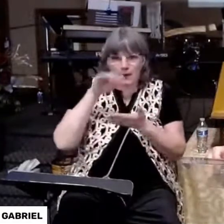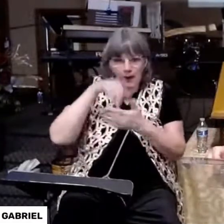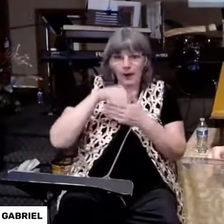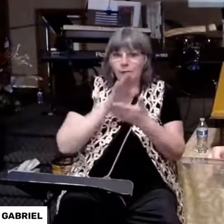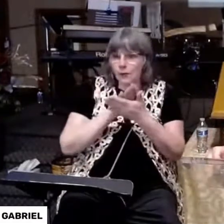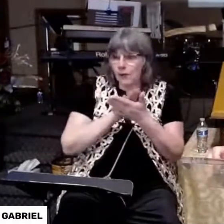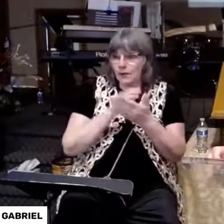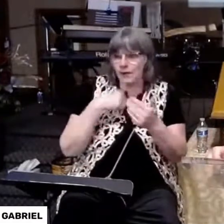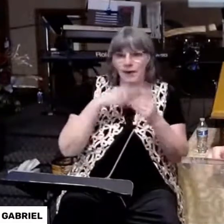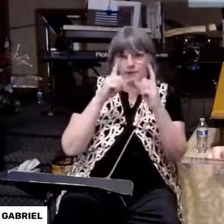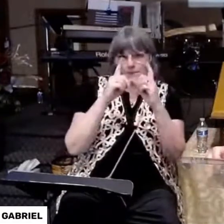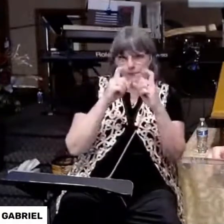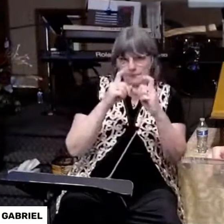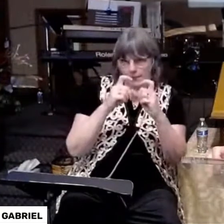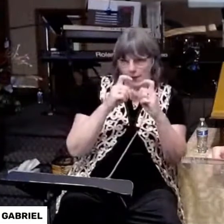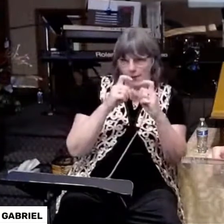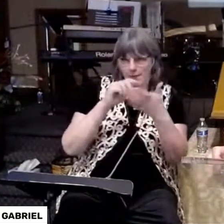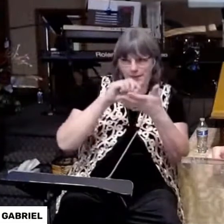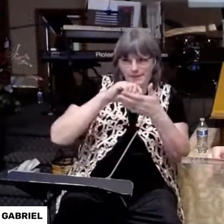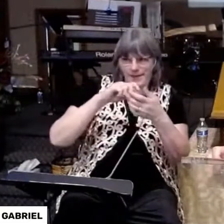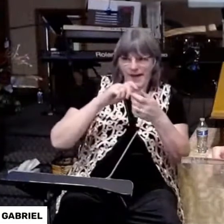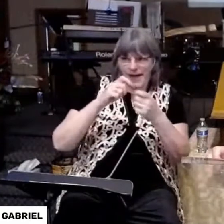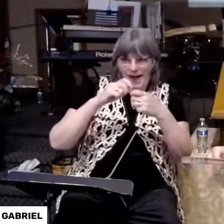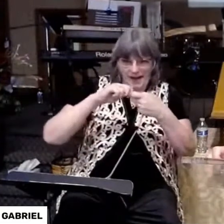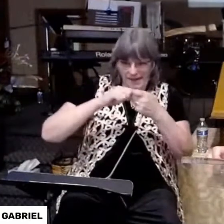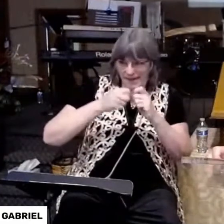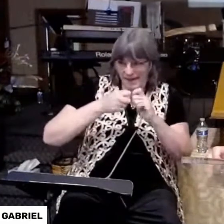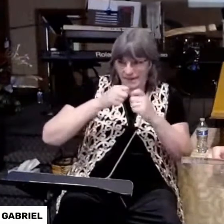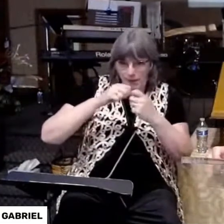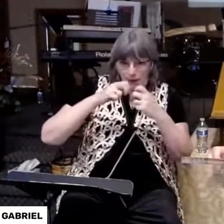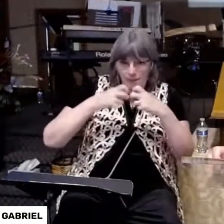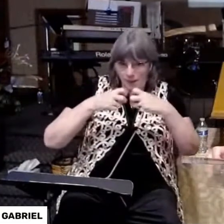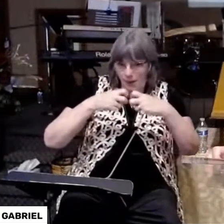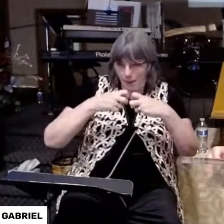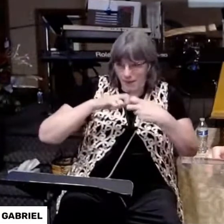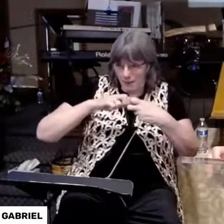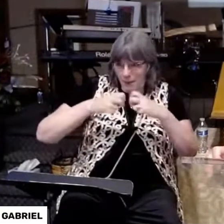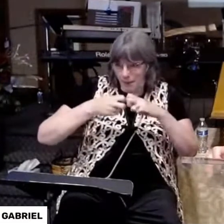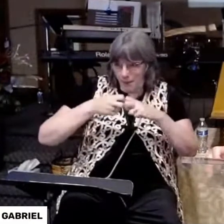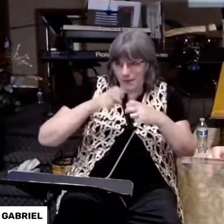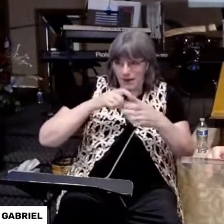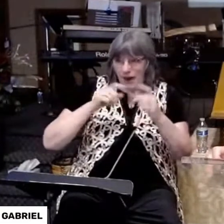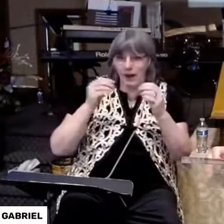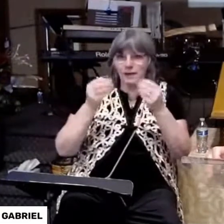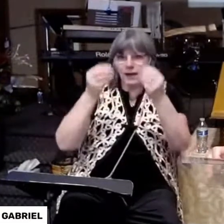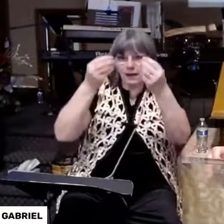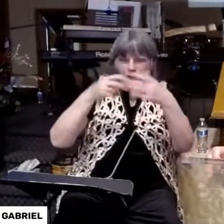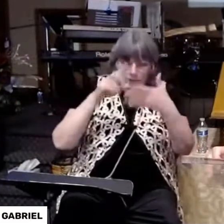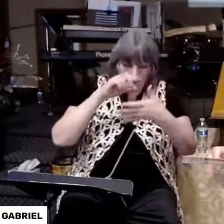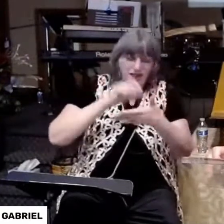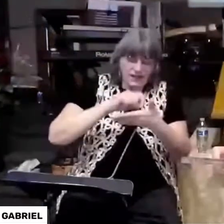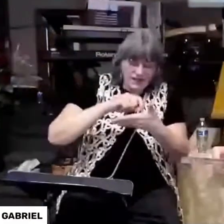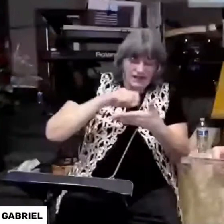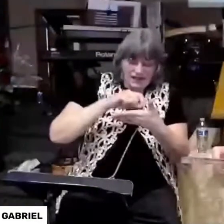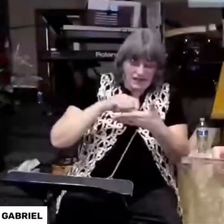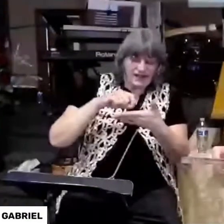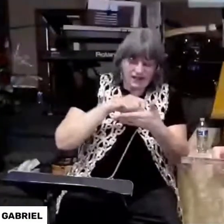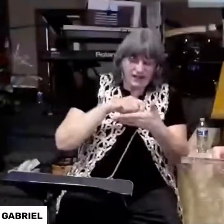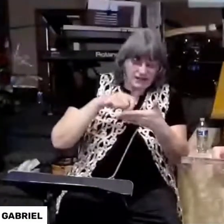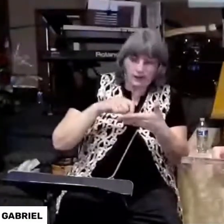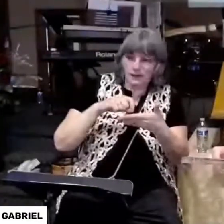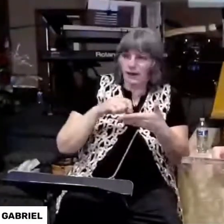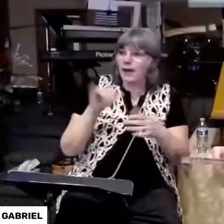And we have to take them until we pass. You know, so sometimes we're given, that's why I really like